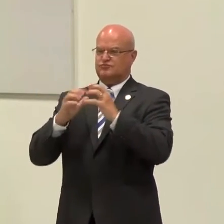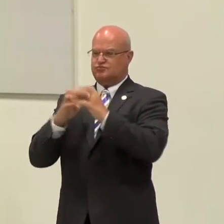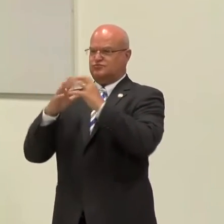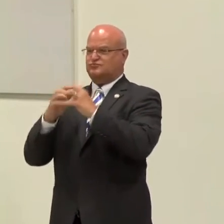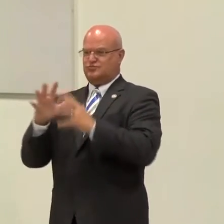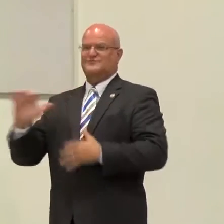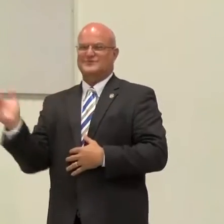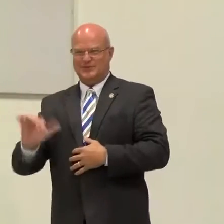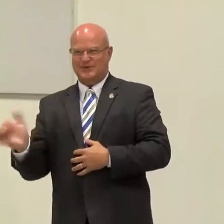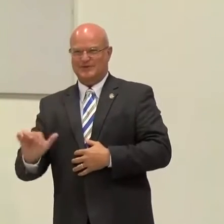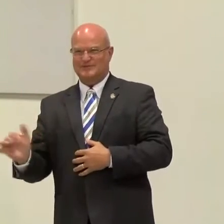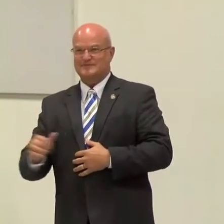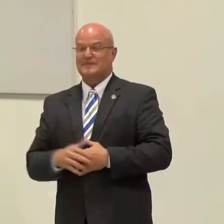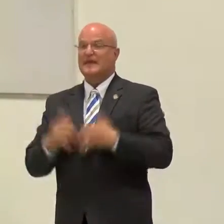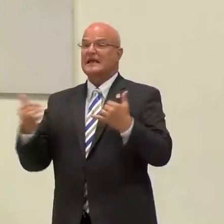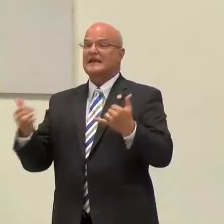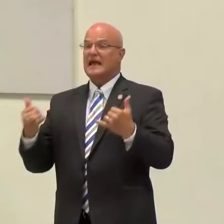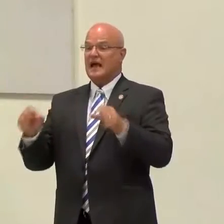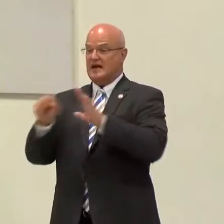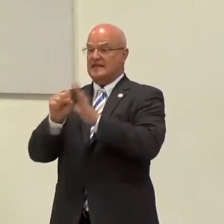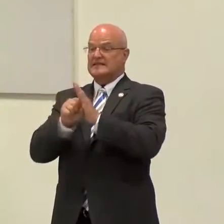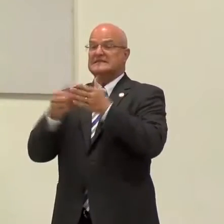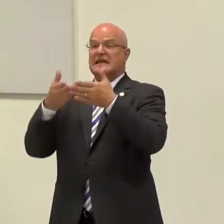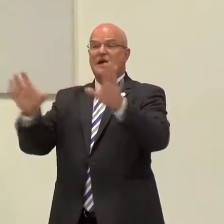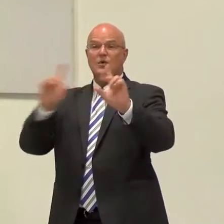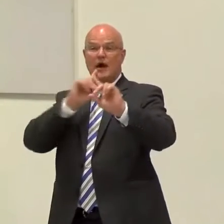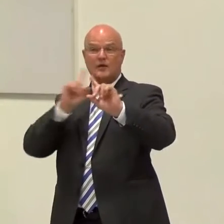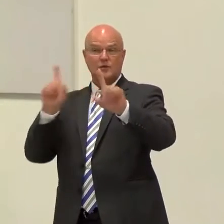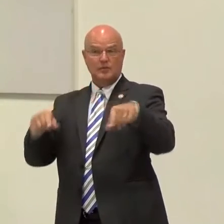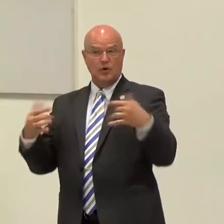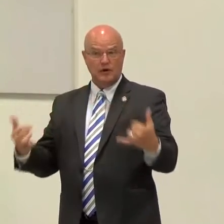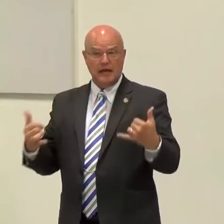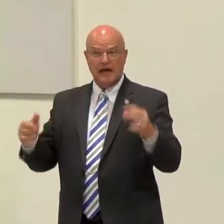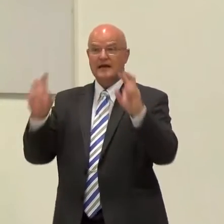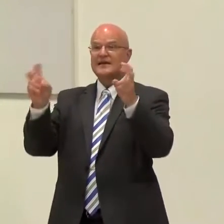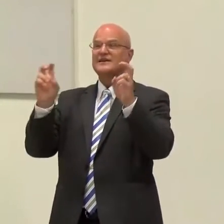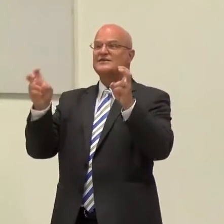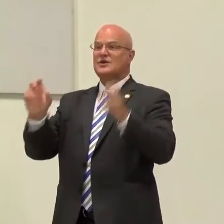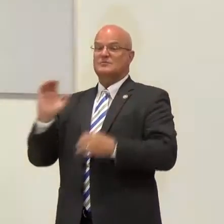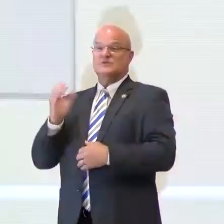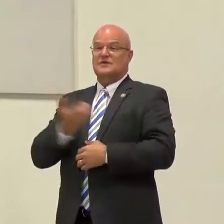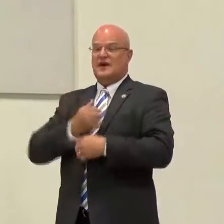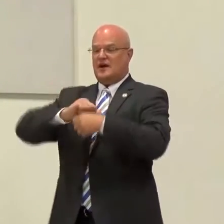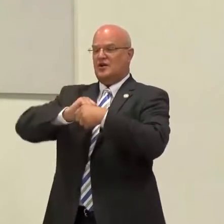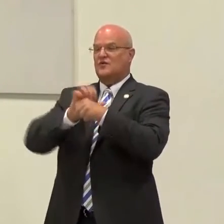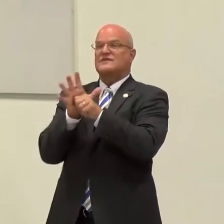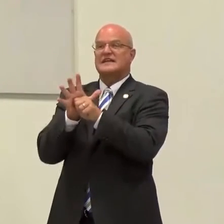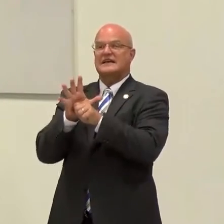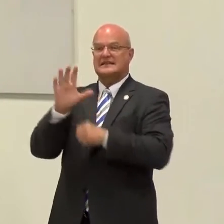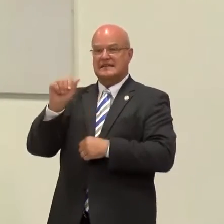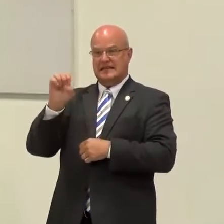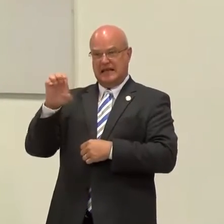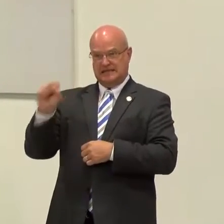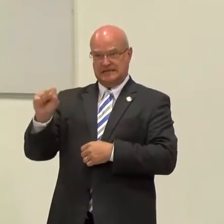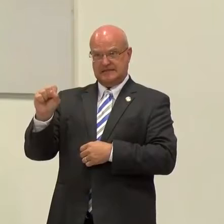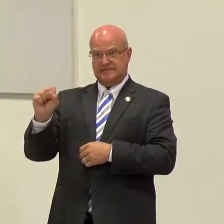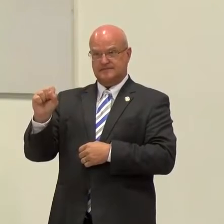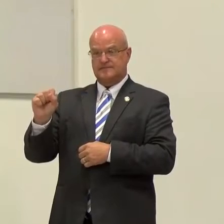well. Let me go to our statewide report in terms of our COVID-19